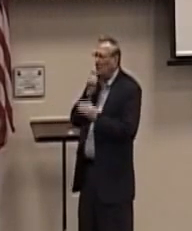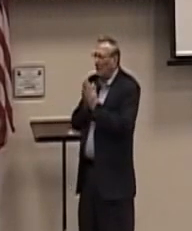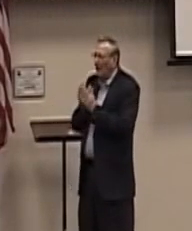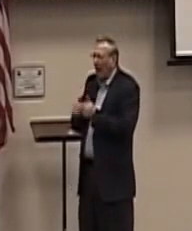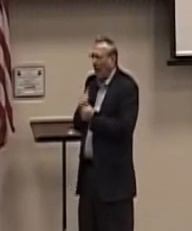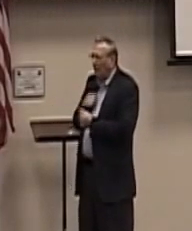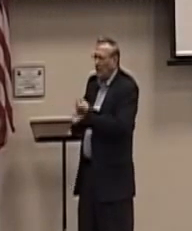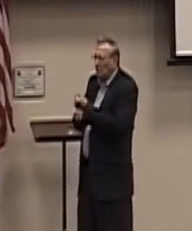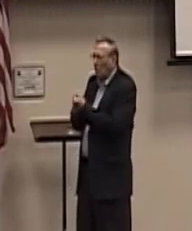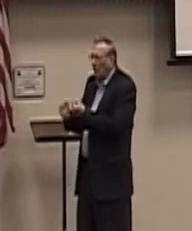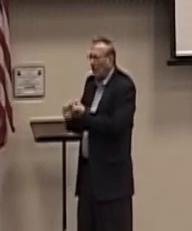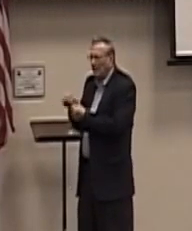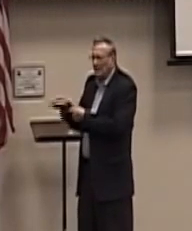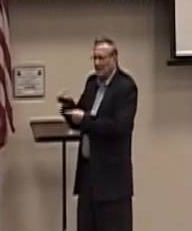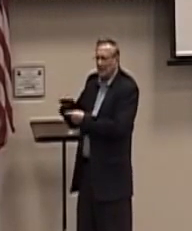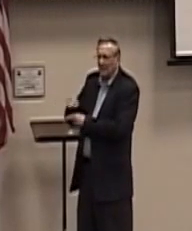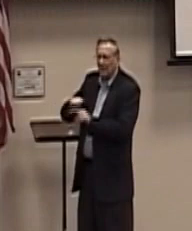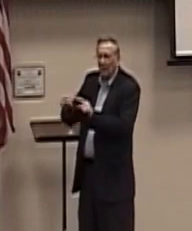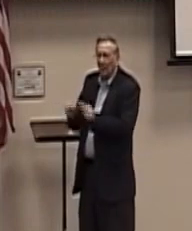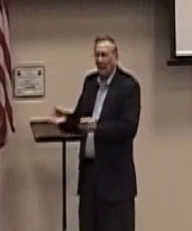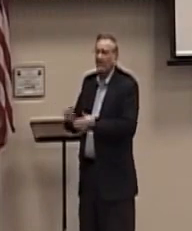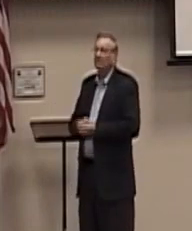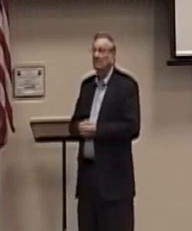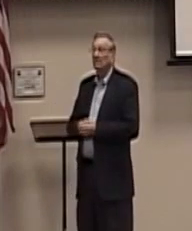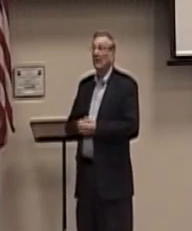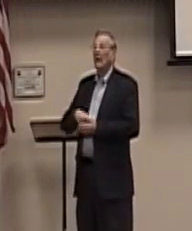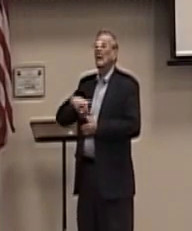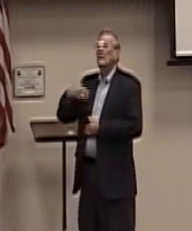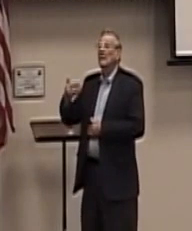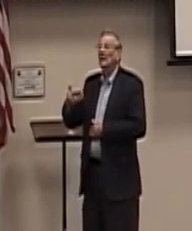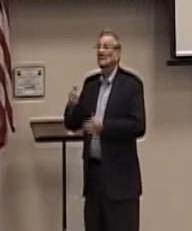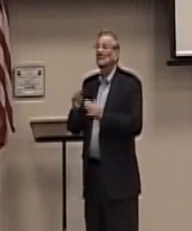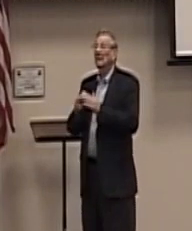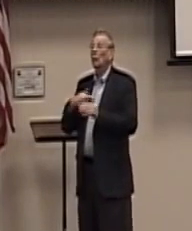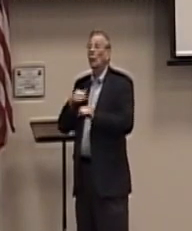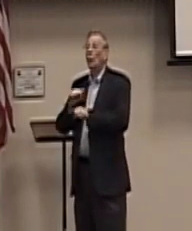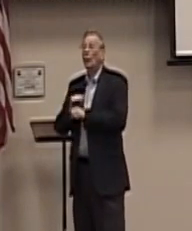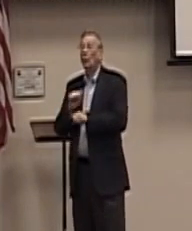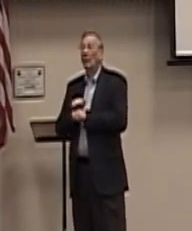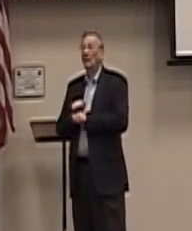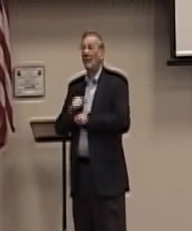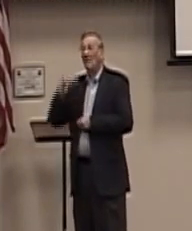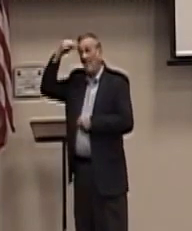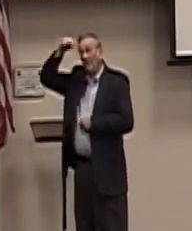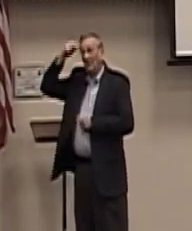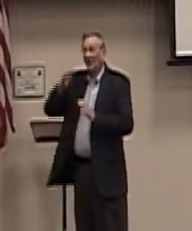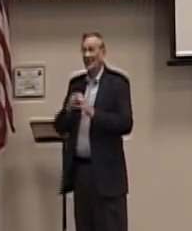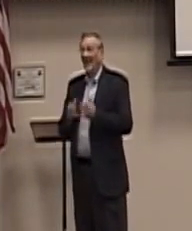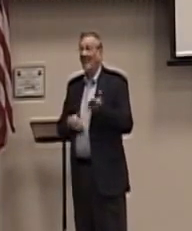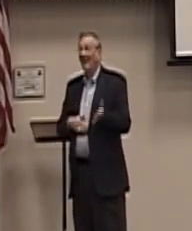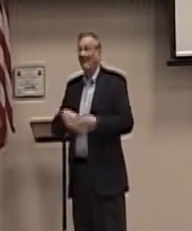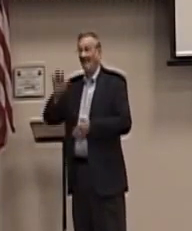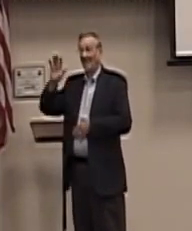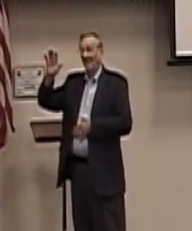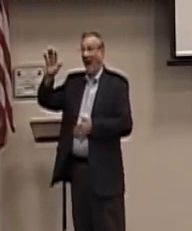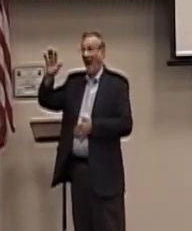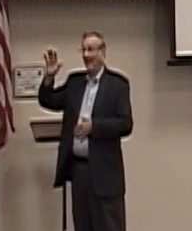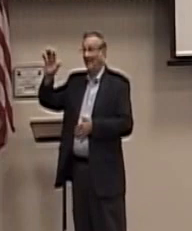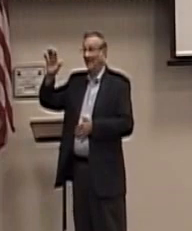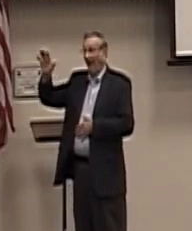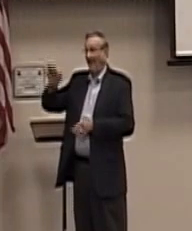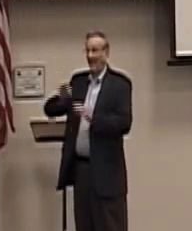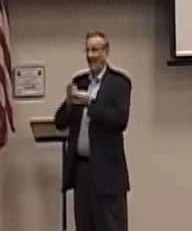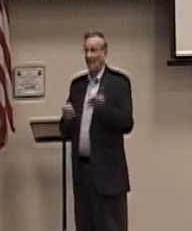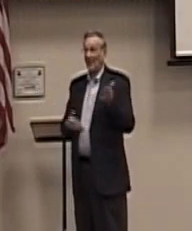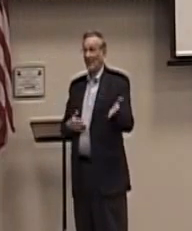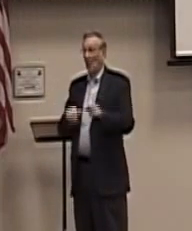can support him in those. Next city we're working in is Mexico City, and there are 5 families